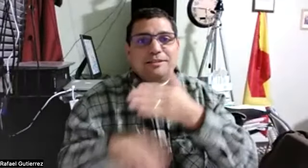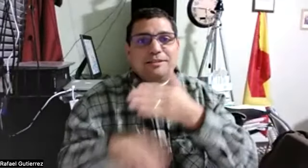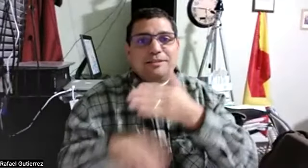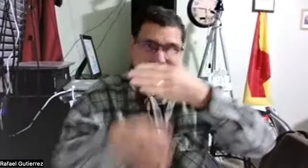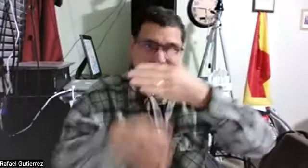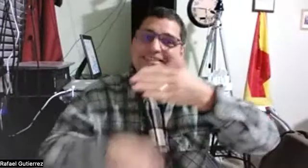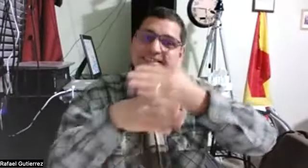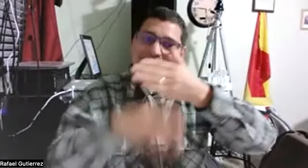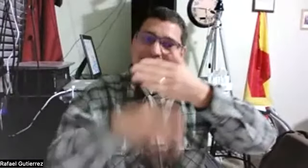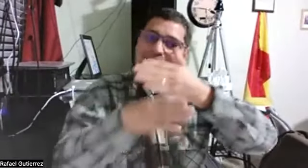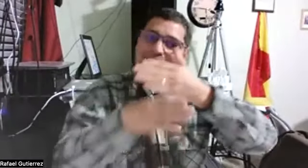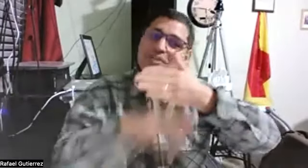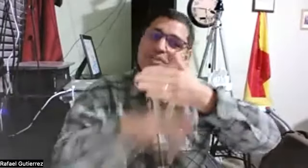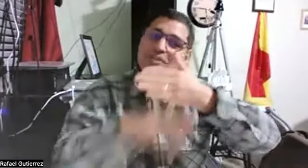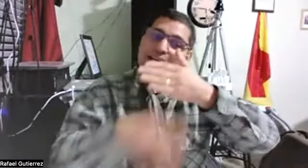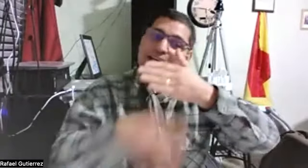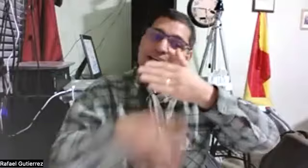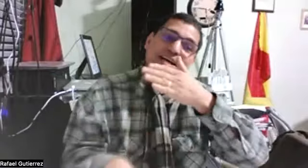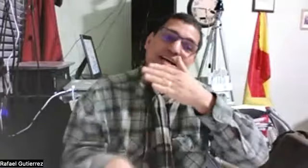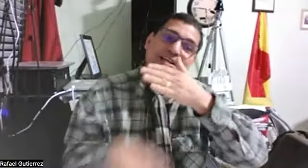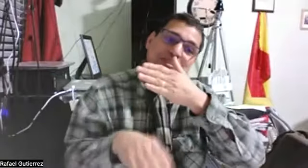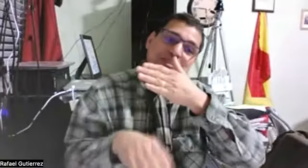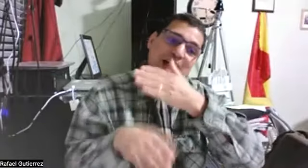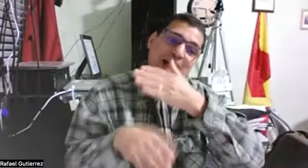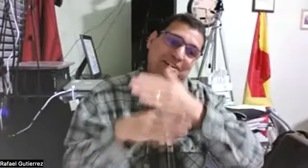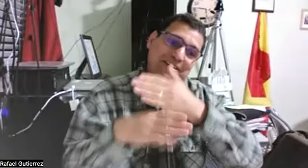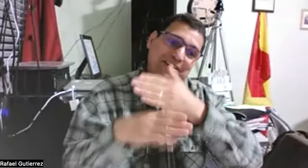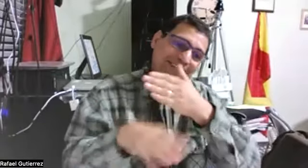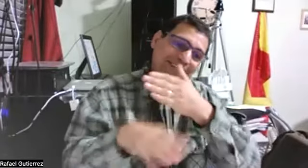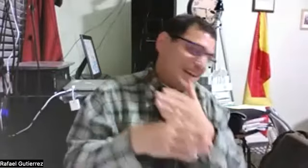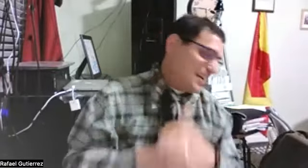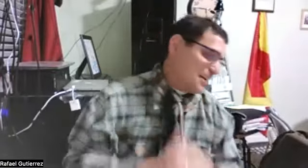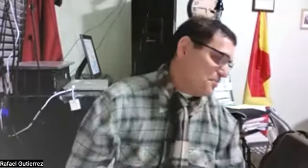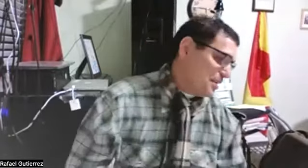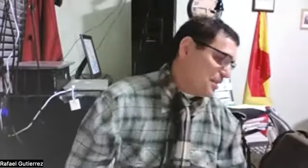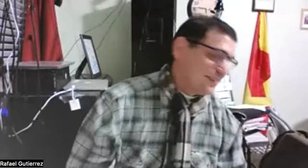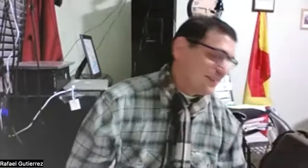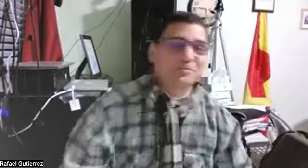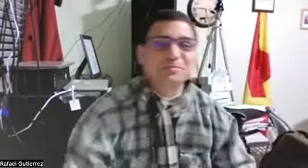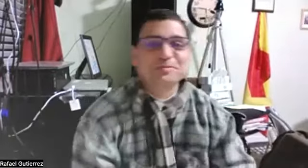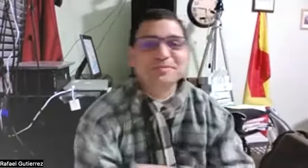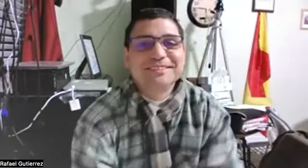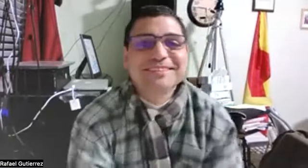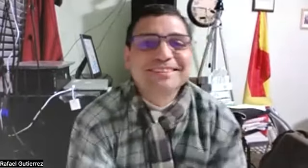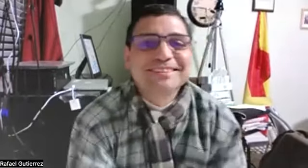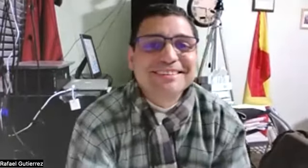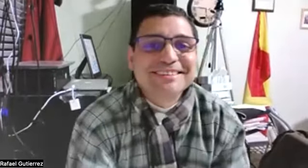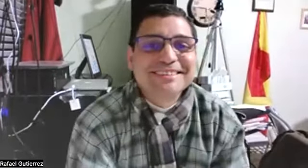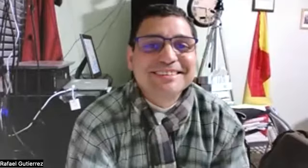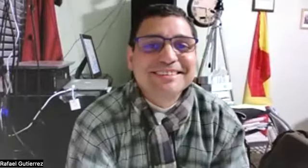Soccer. That's kick, and that's also soccer. Next week, nobody's going to be able to